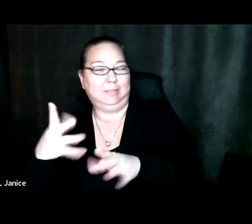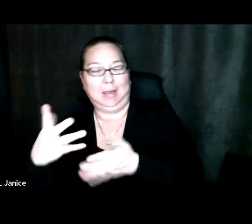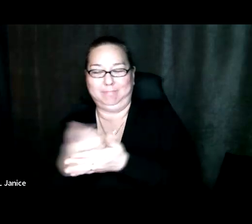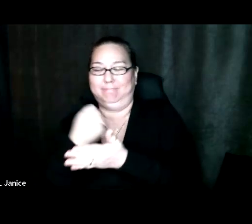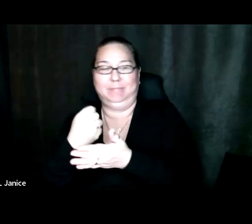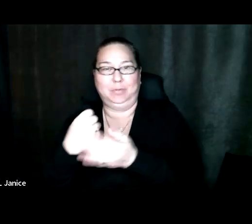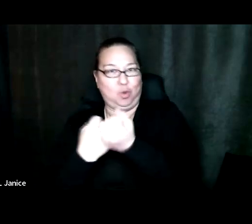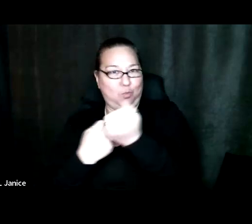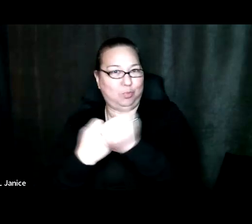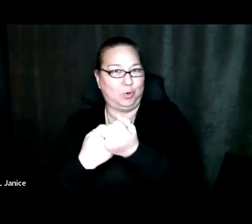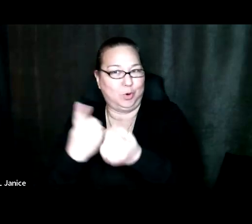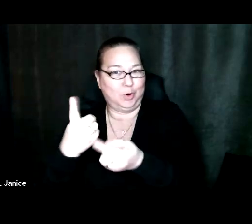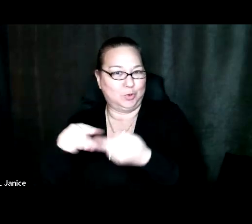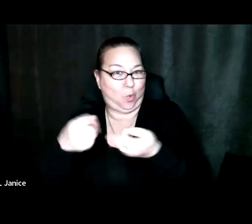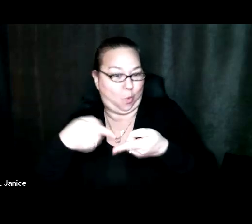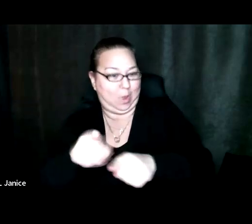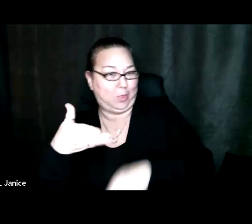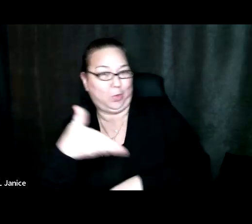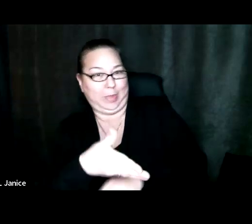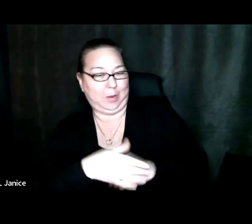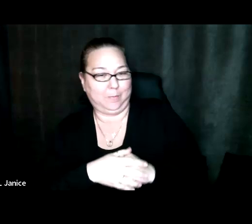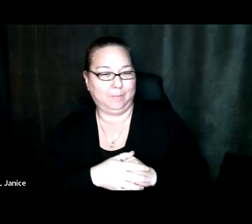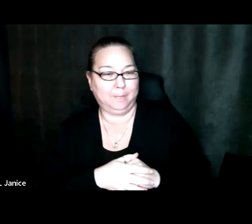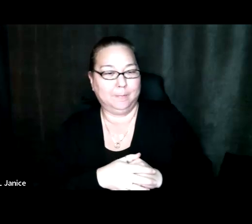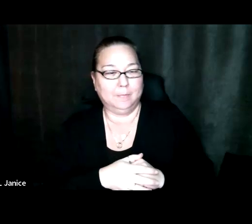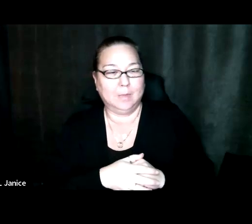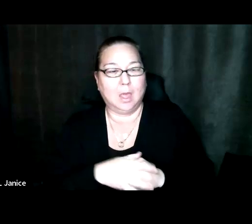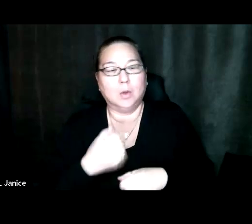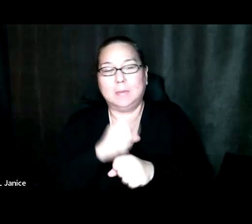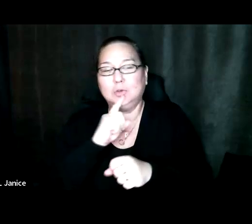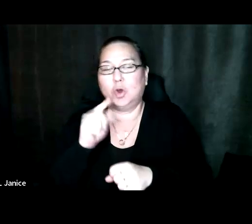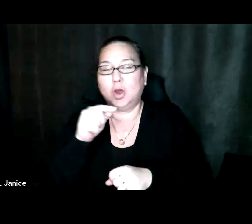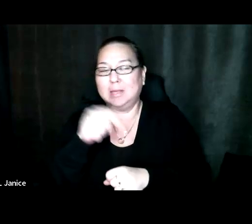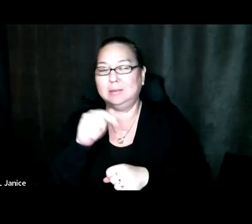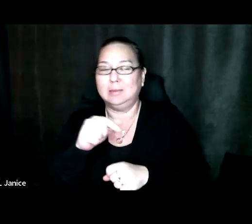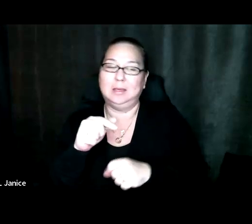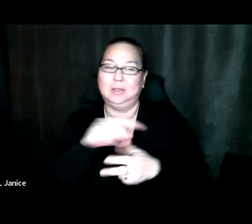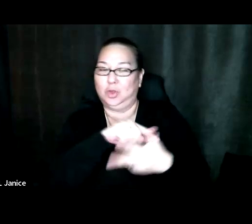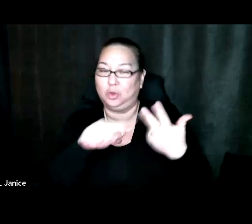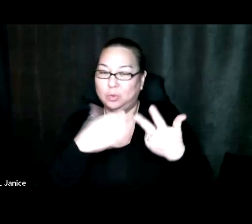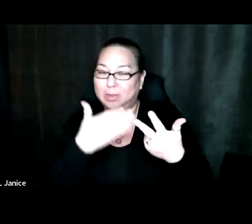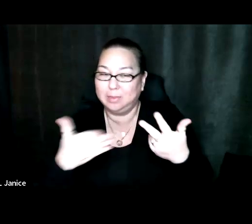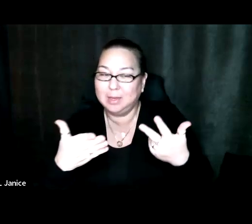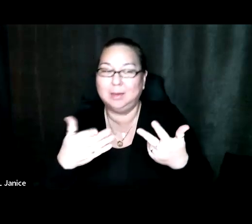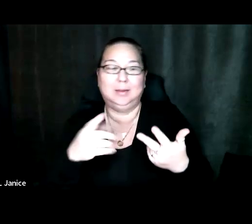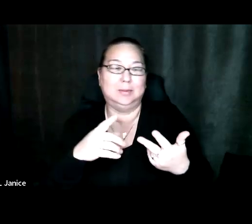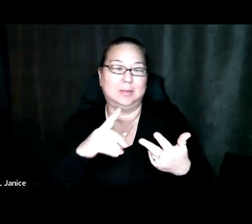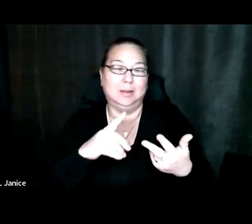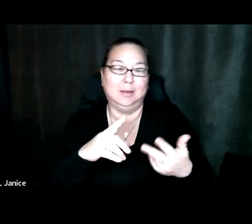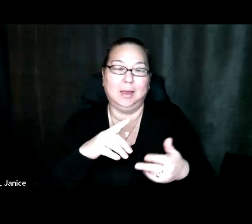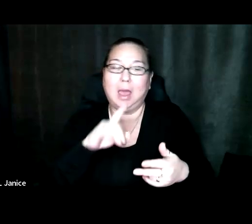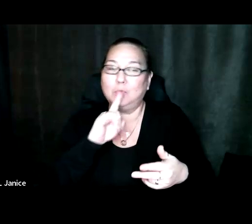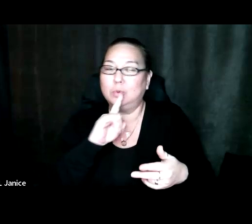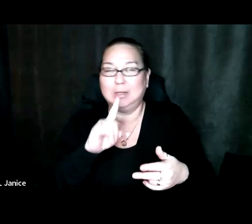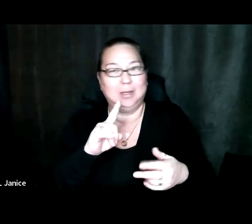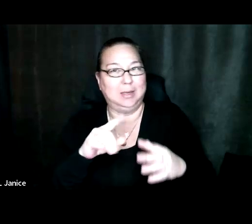things are happening with this particular policy, but all policies as we implement them, whether it's inclusion or whatever policies